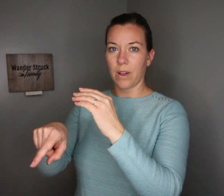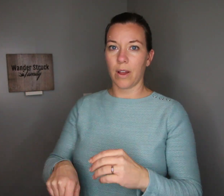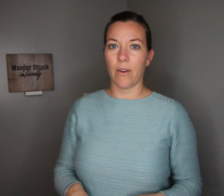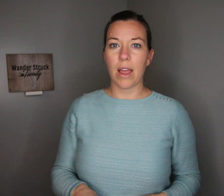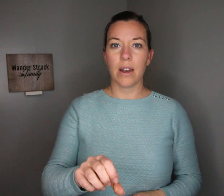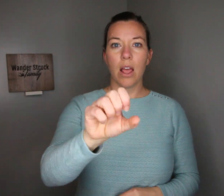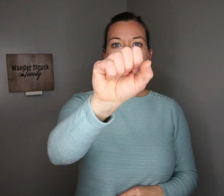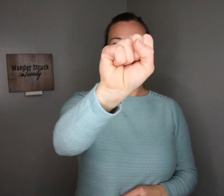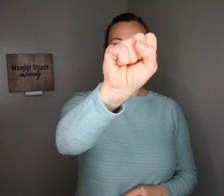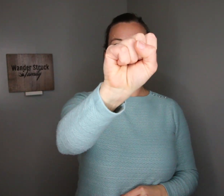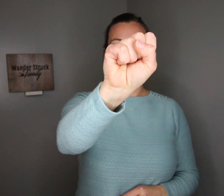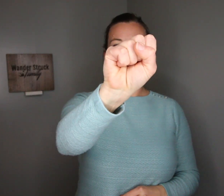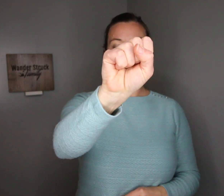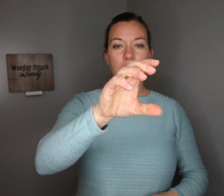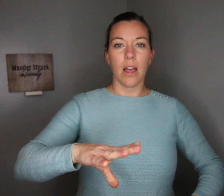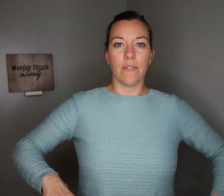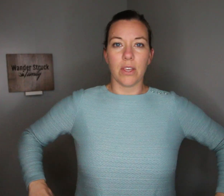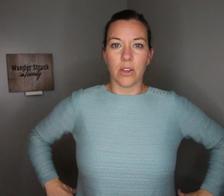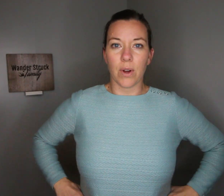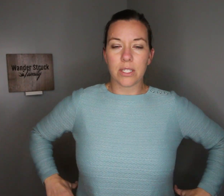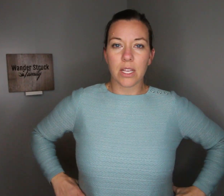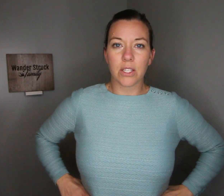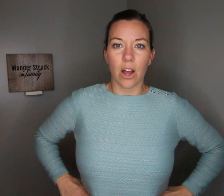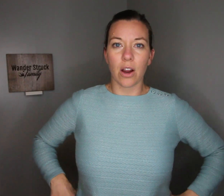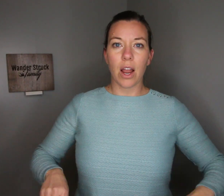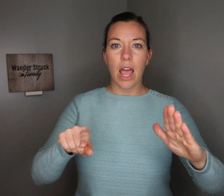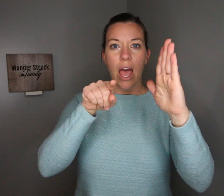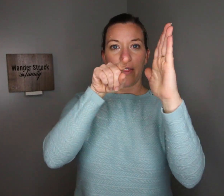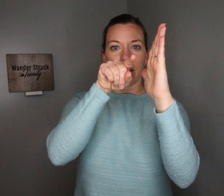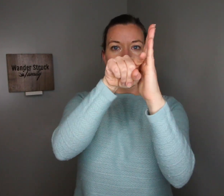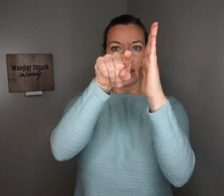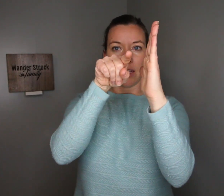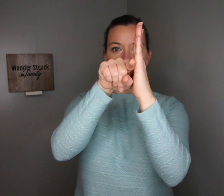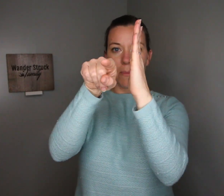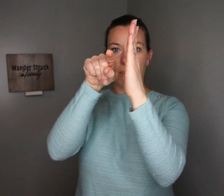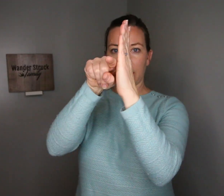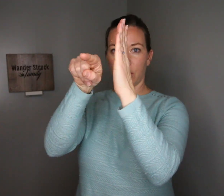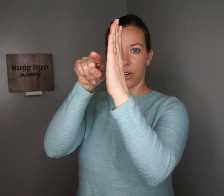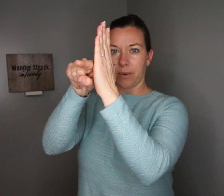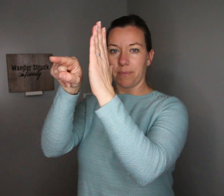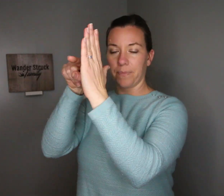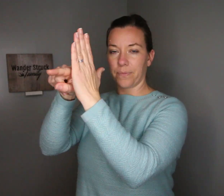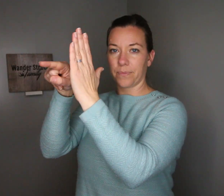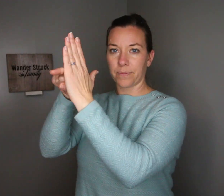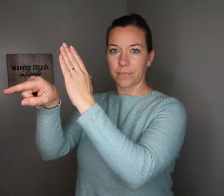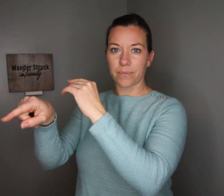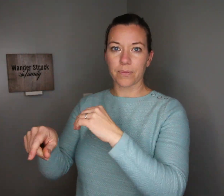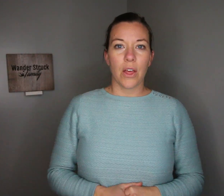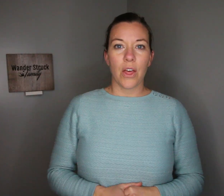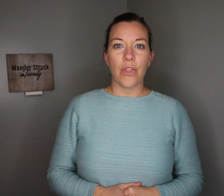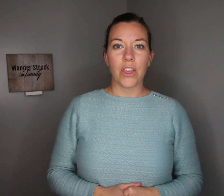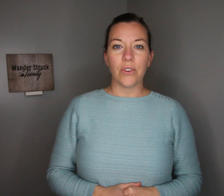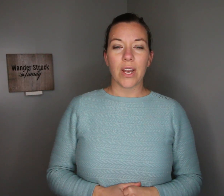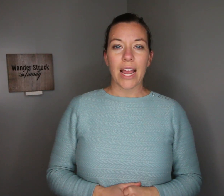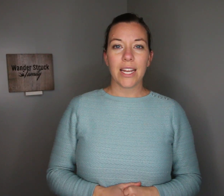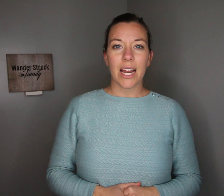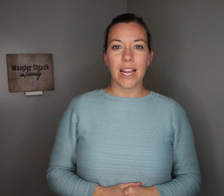All right? Stalin of the USSR and the Katyn massacre. The United